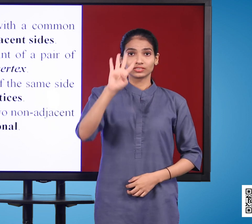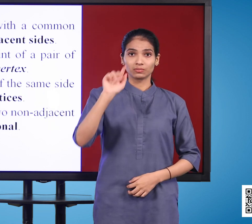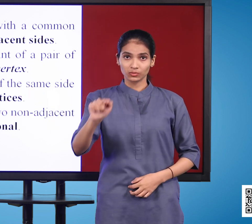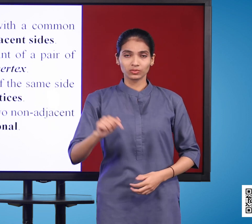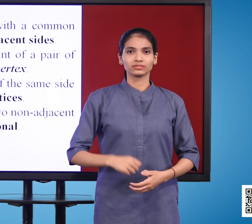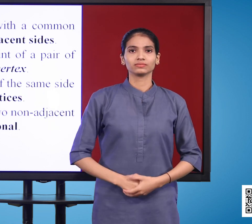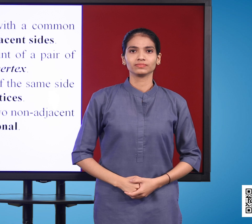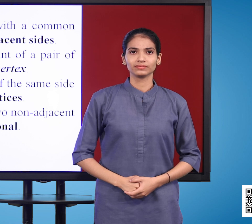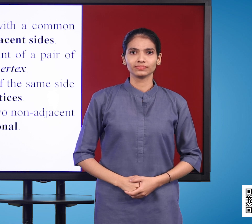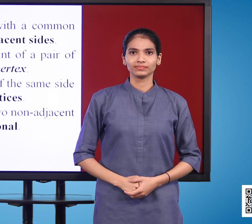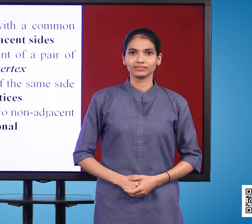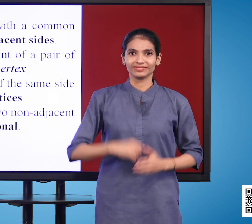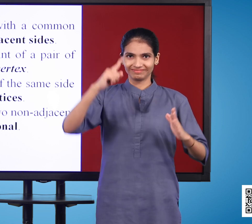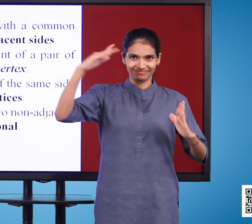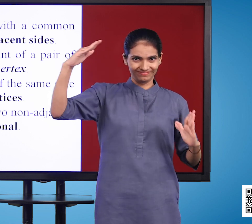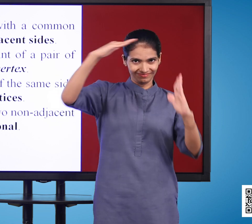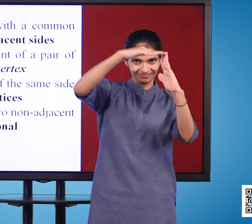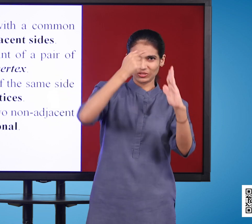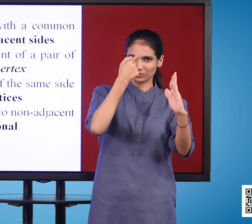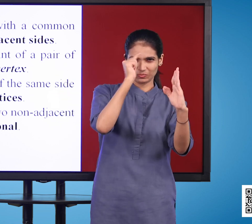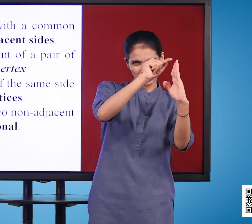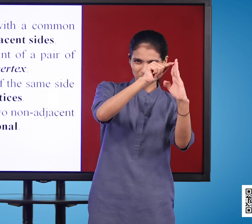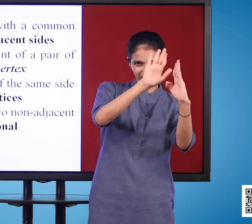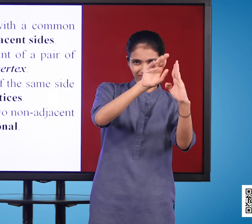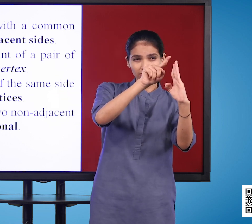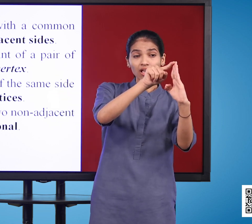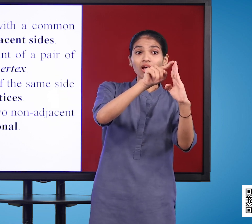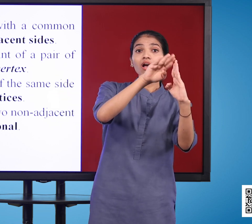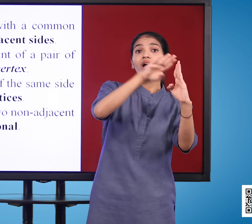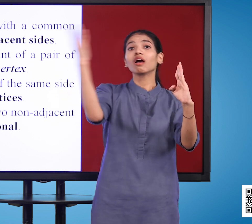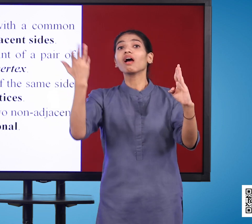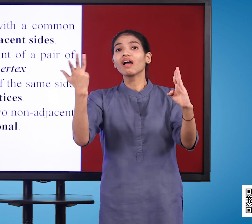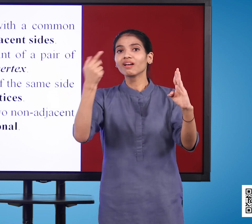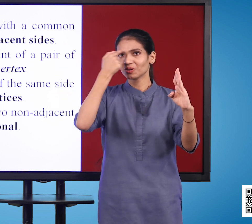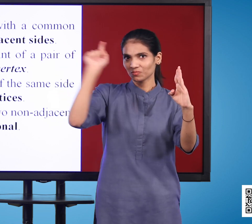4. The end points of the same side are adjacent vertices.